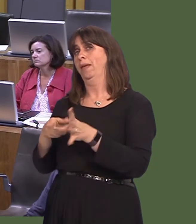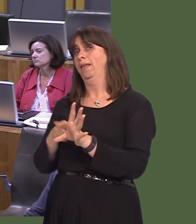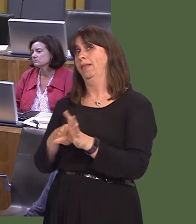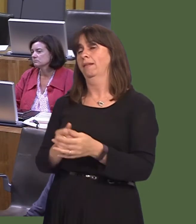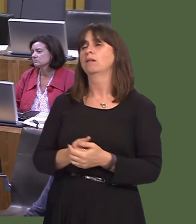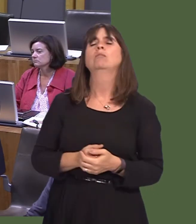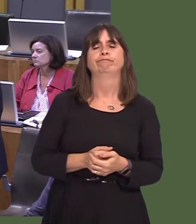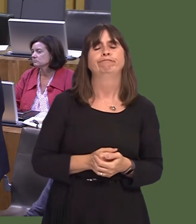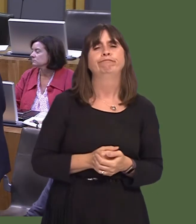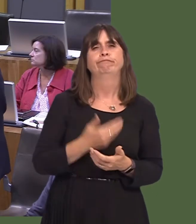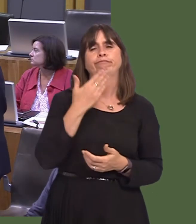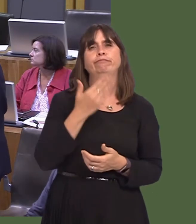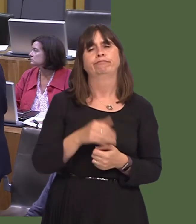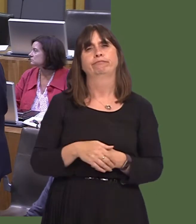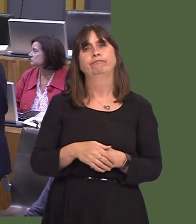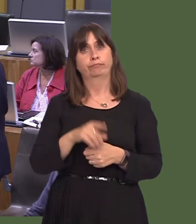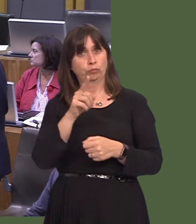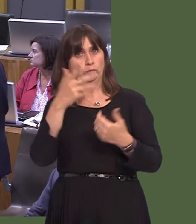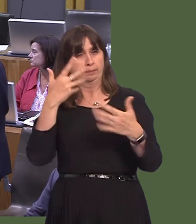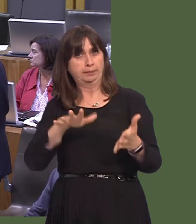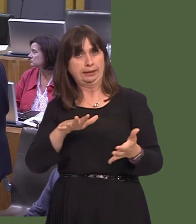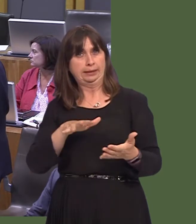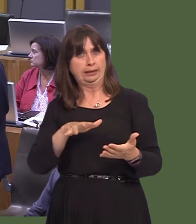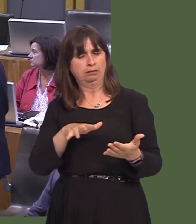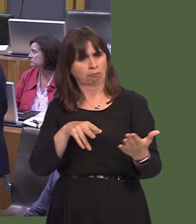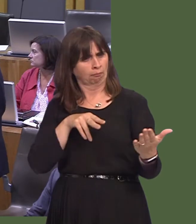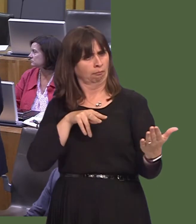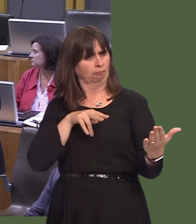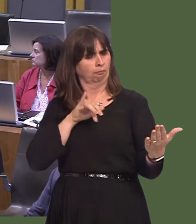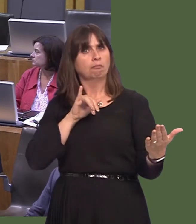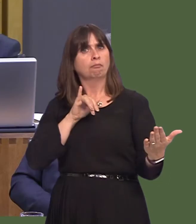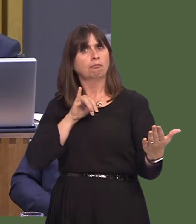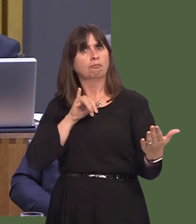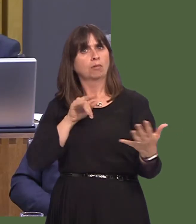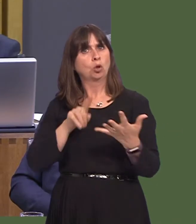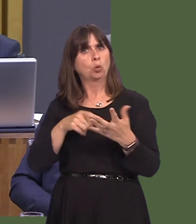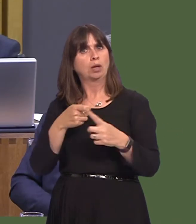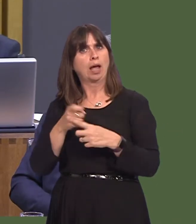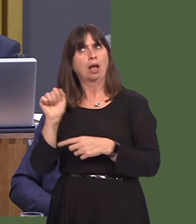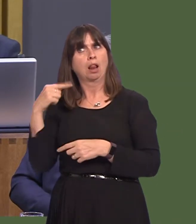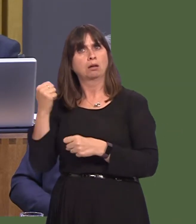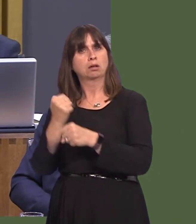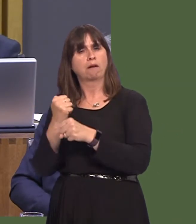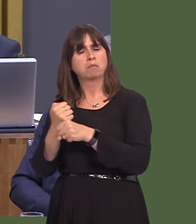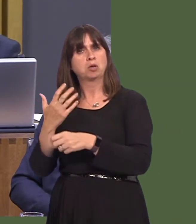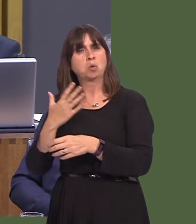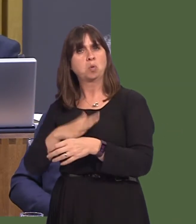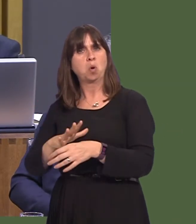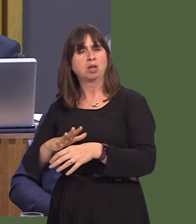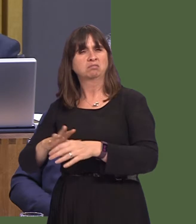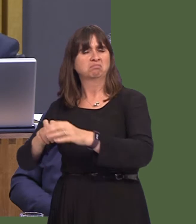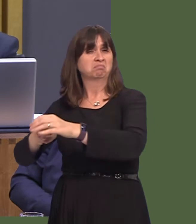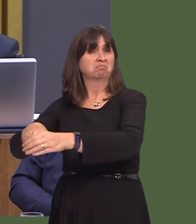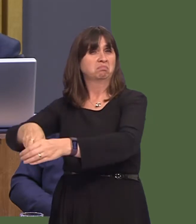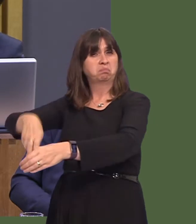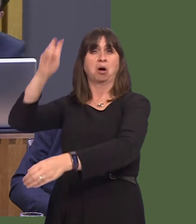Thank you. I'm sure that the First Minister will have read with concerns details of the UK Government's plans for a so-called